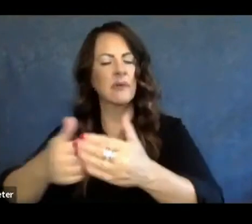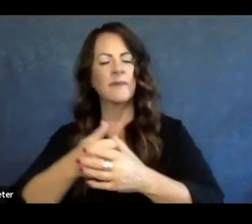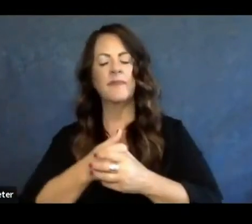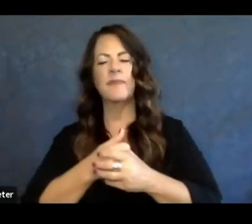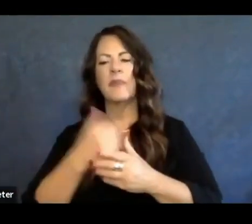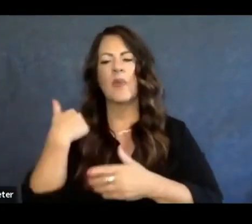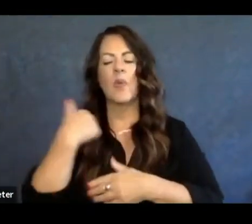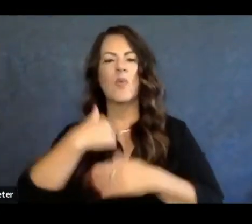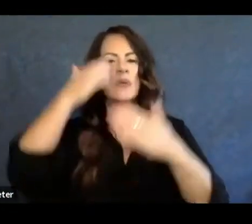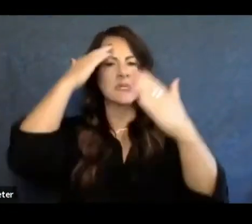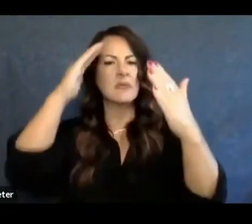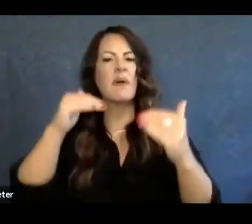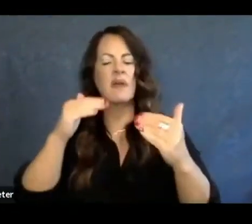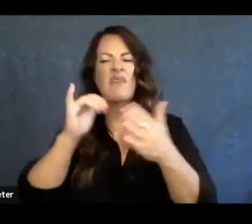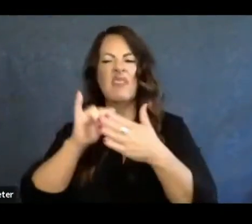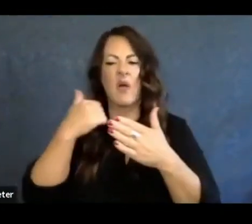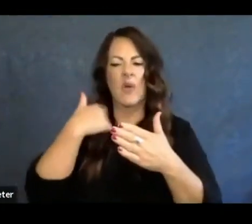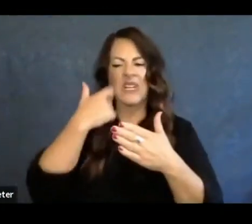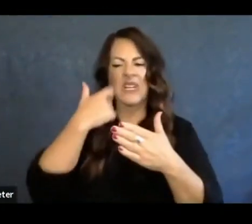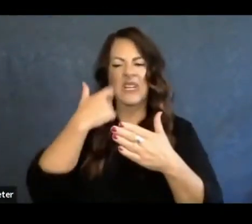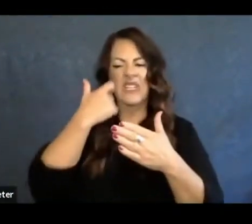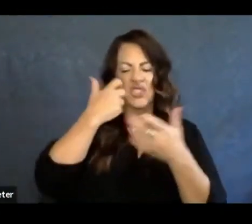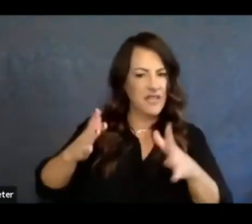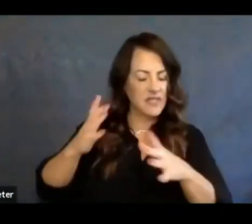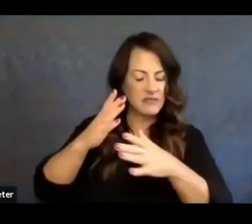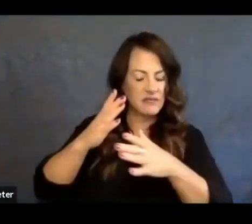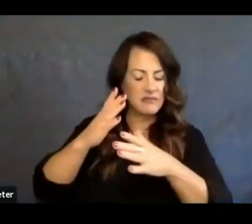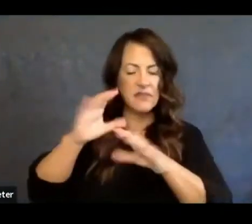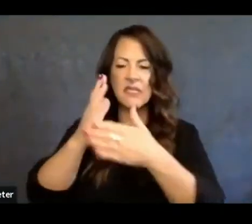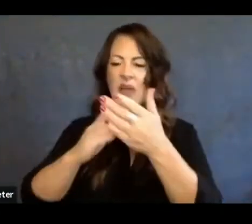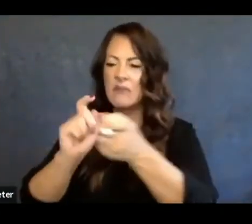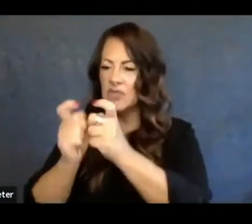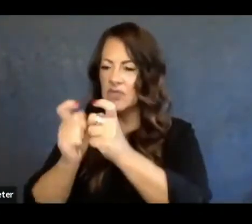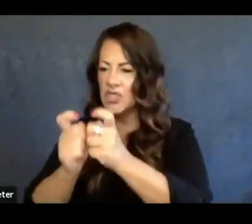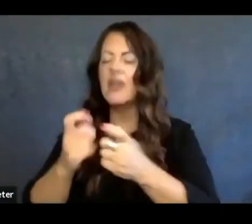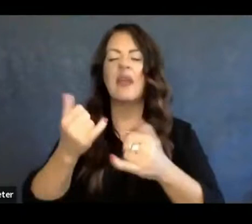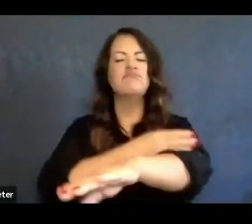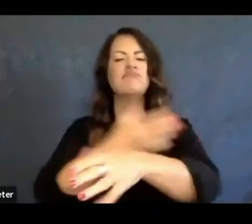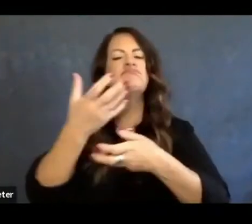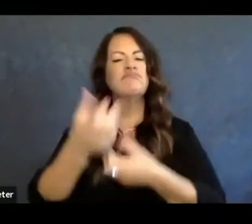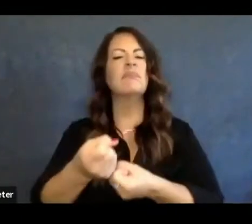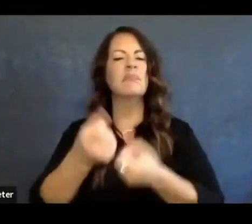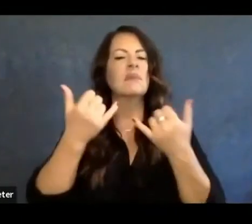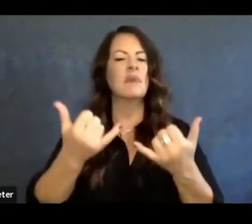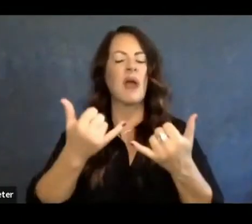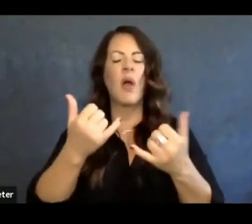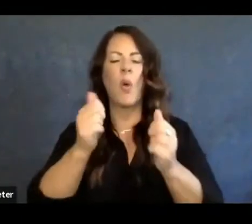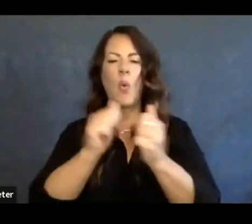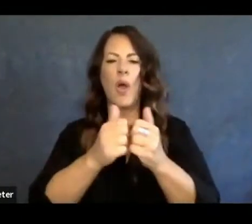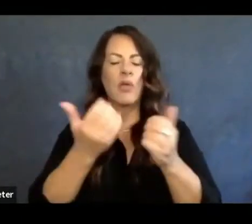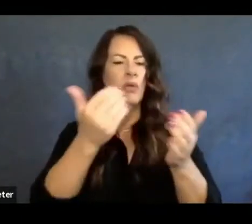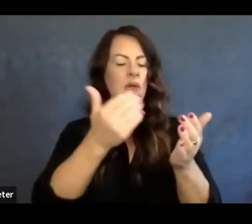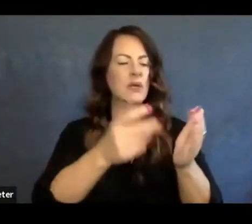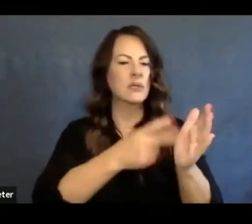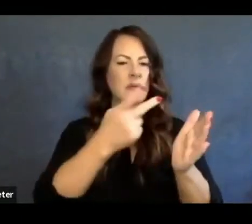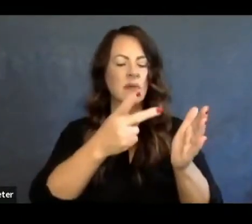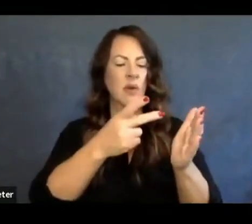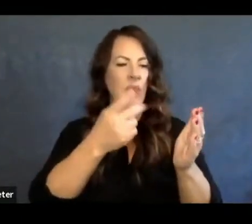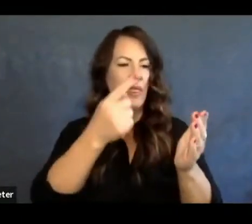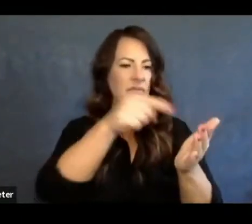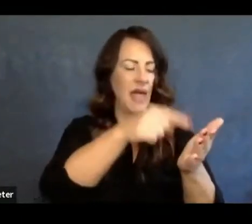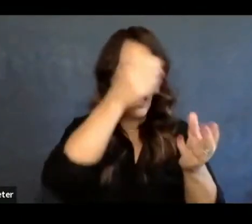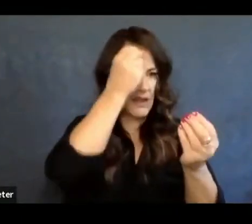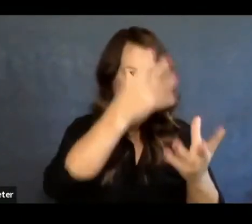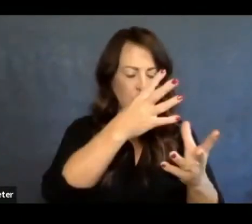that we have made some of the changes and we've increased our confidence now with additional redundancies to look at the data